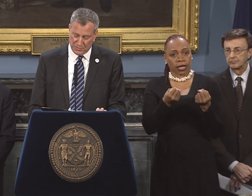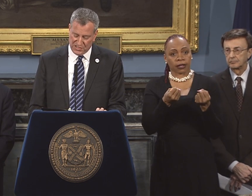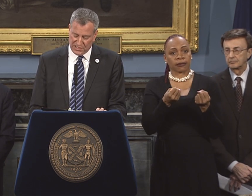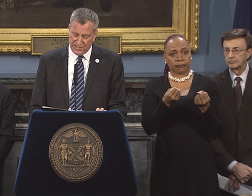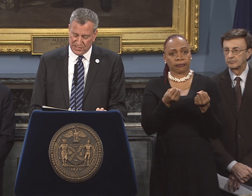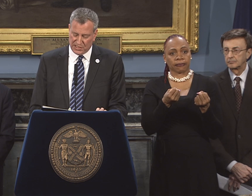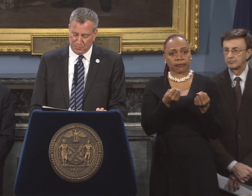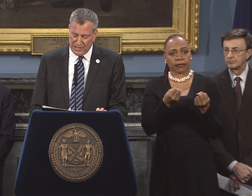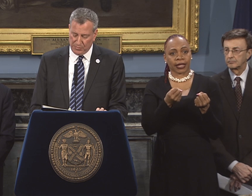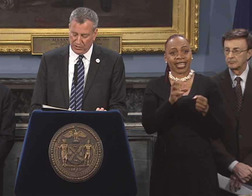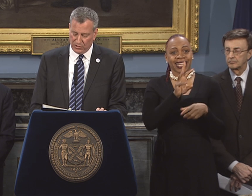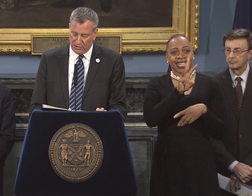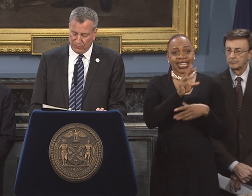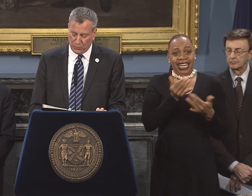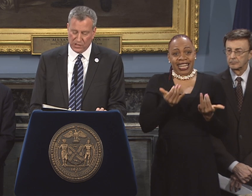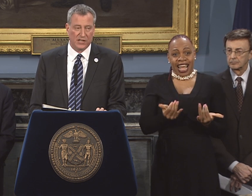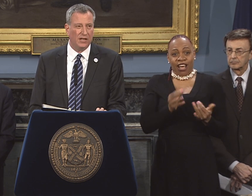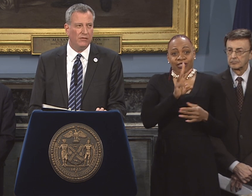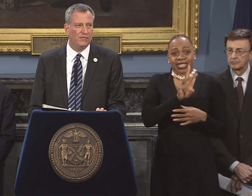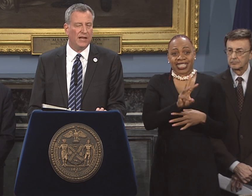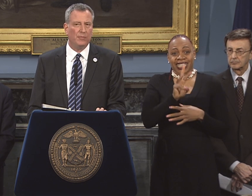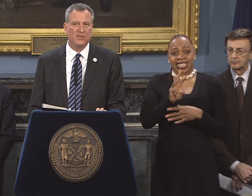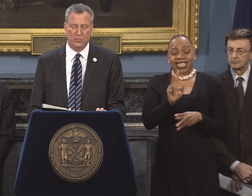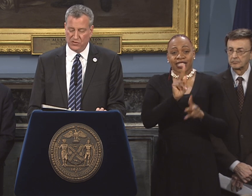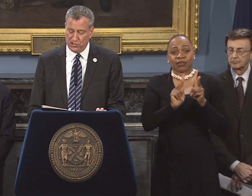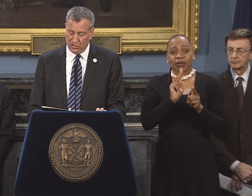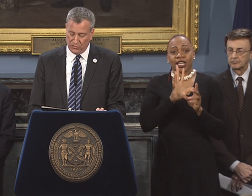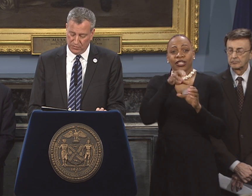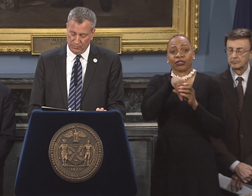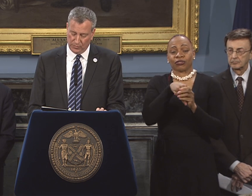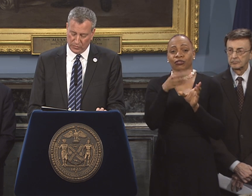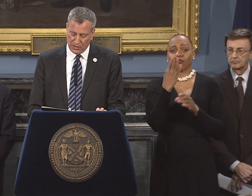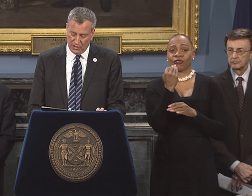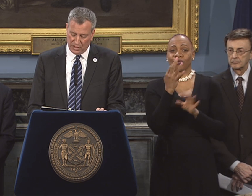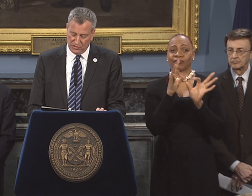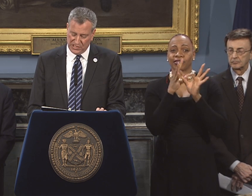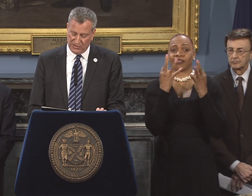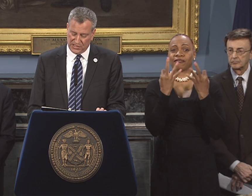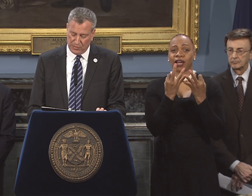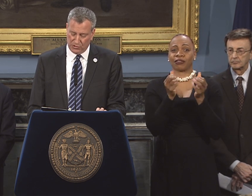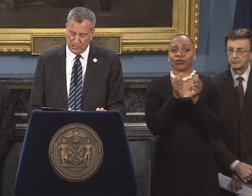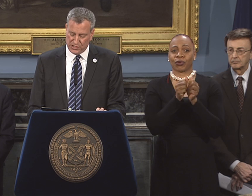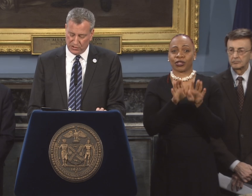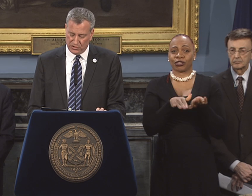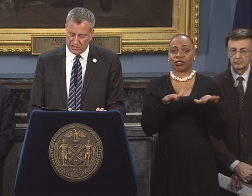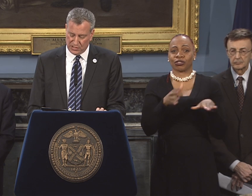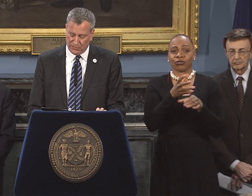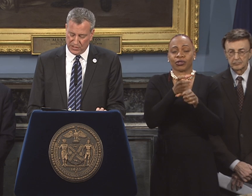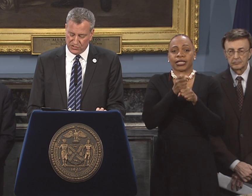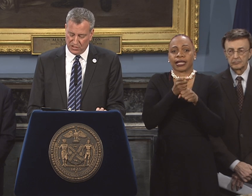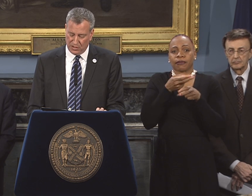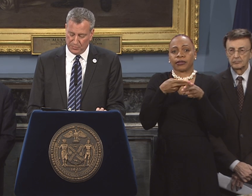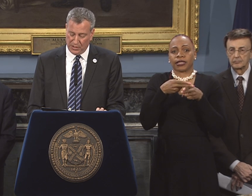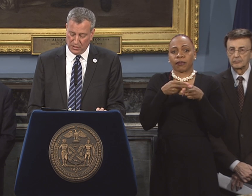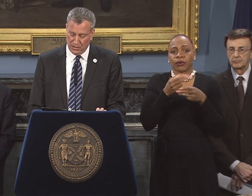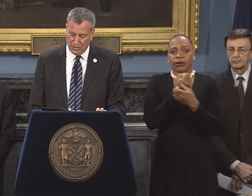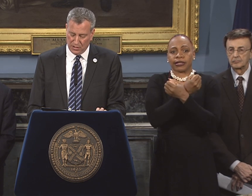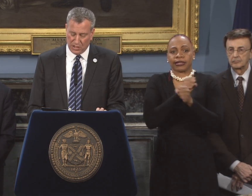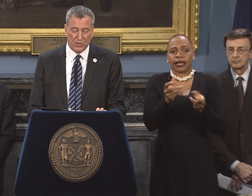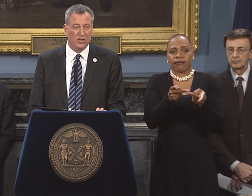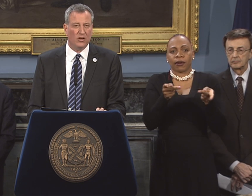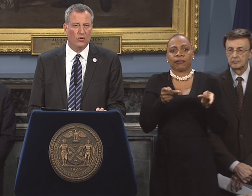At this moment, 66 people, including 14 families with children, are receiving temporary shelter at the Salvation